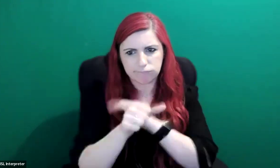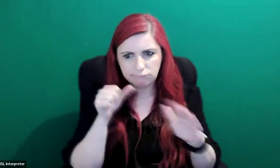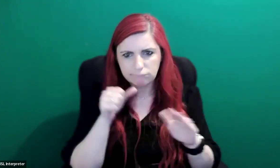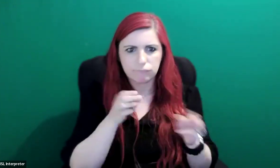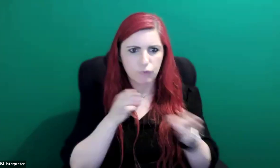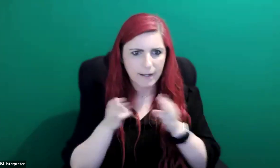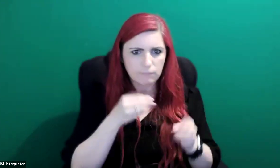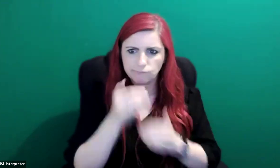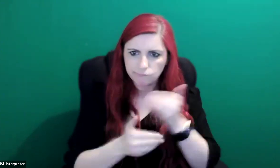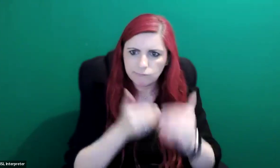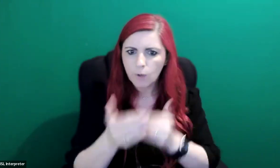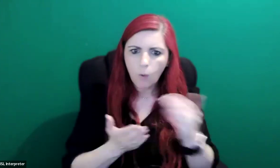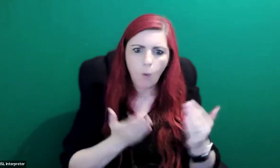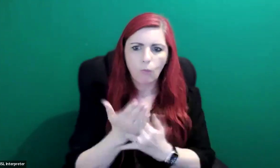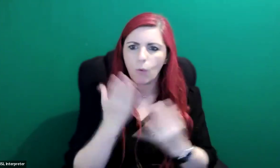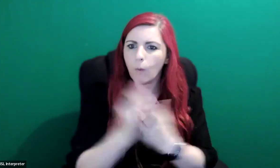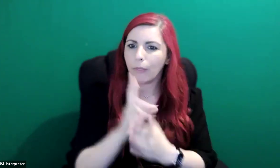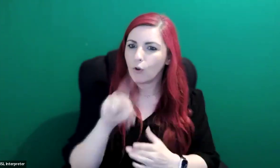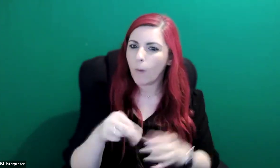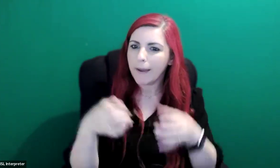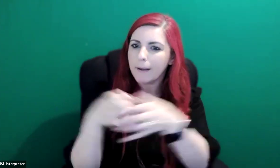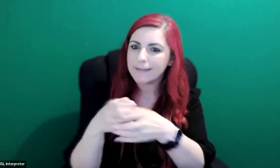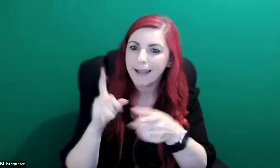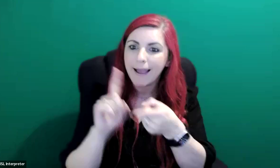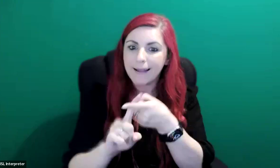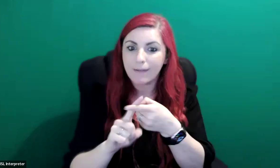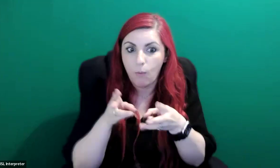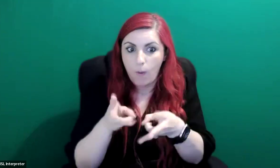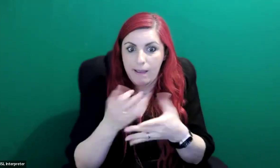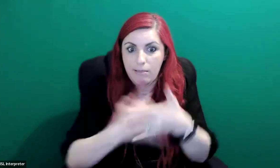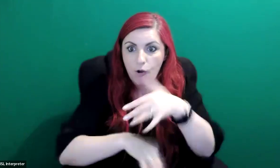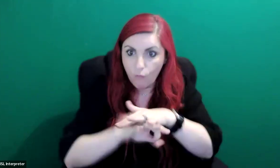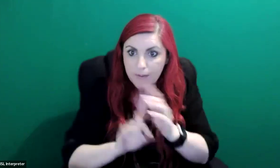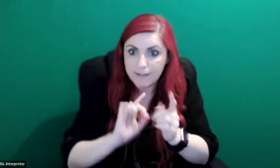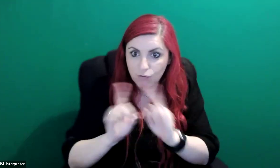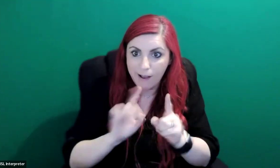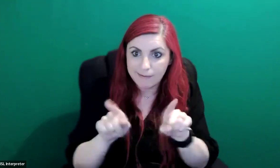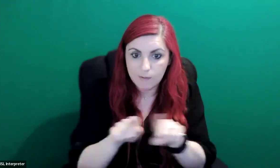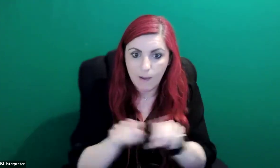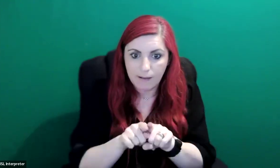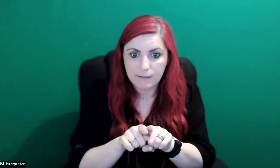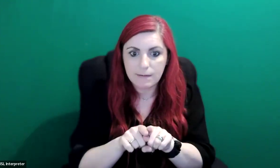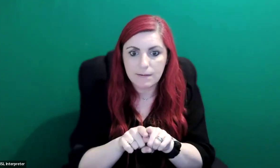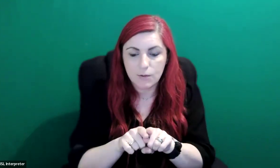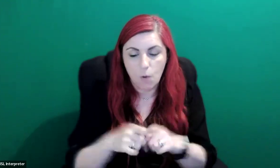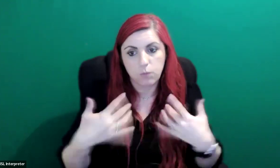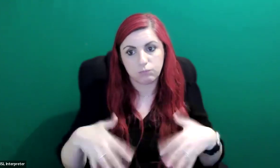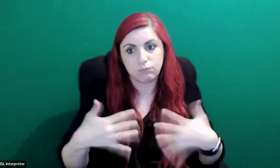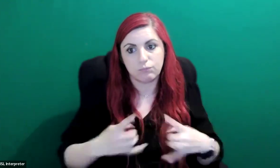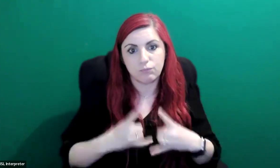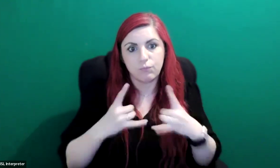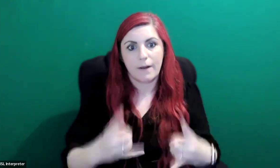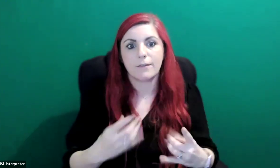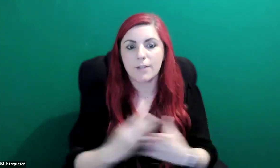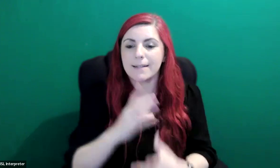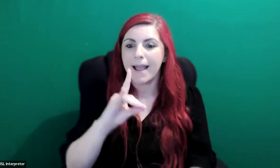the UN bodies and indeed with the ways that the governments interact with them. But we're really privileged to have Hege here